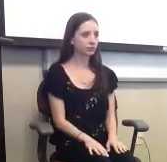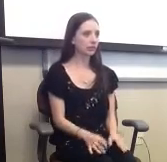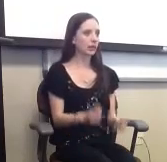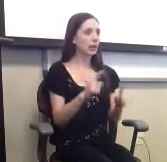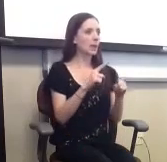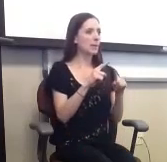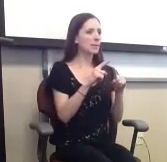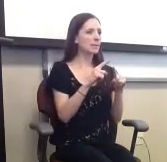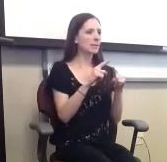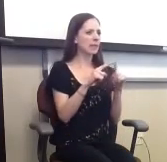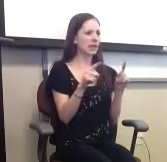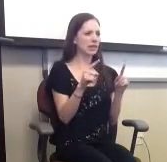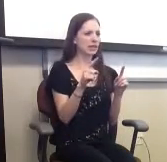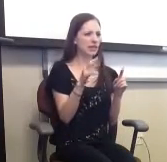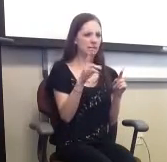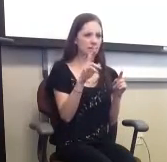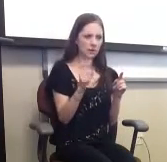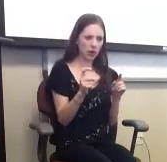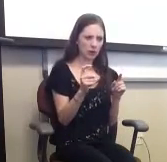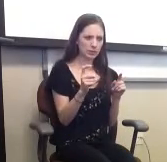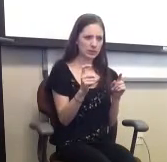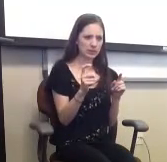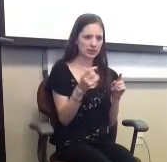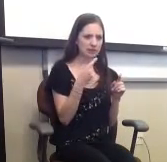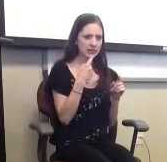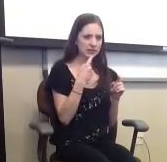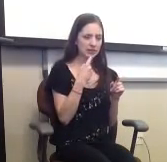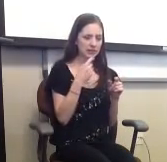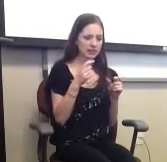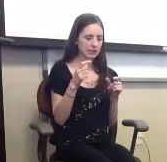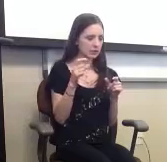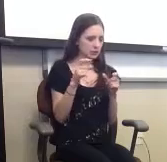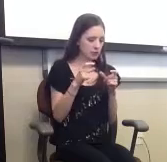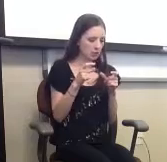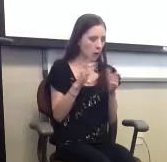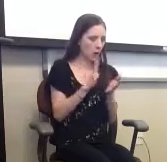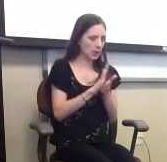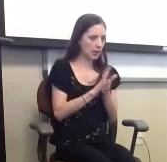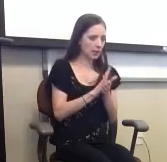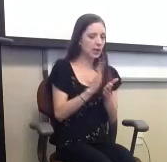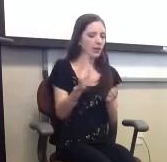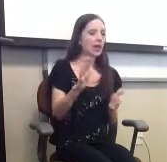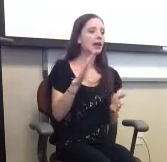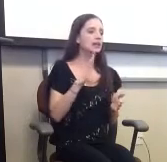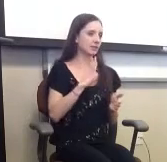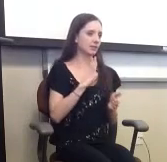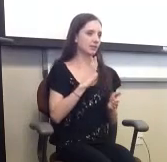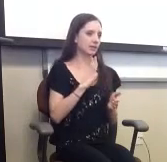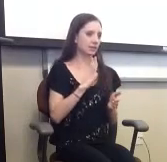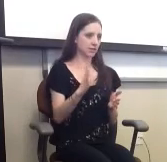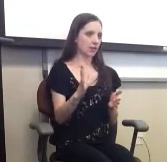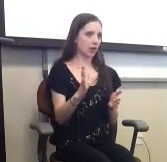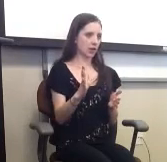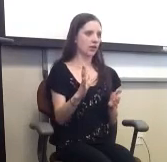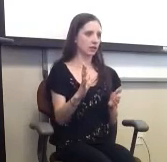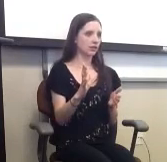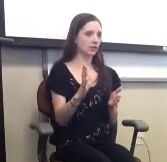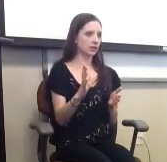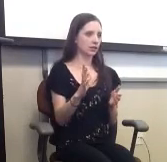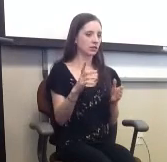thing the pharmacy sends is fine, Okay. because that, and a lot of offices use those as the receipts. The little thing you get back from the pharmacy that Well,